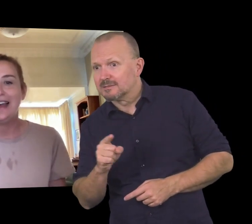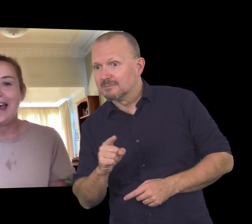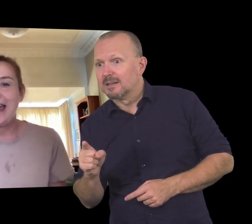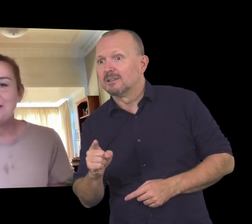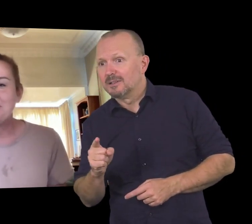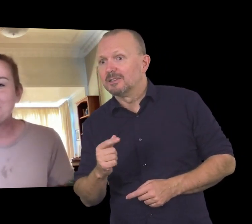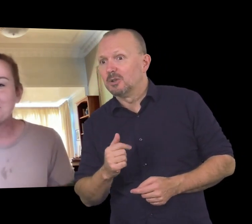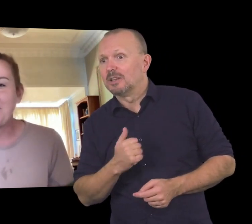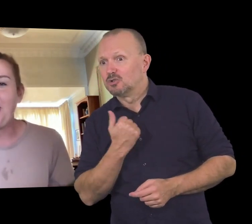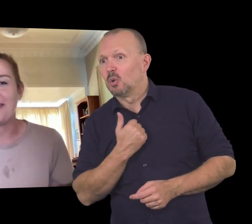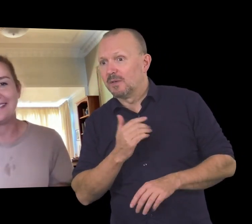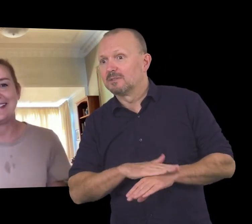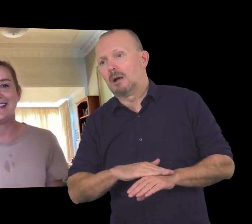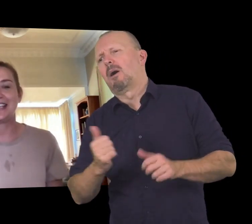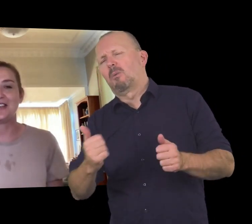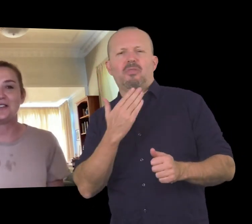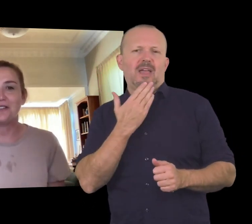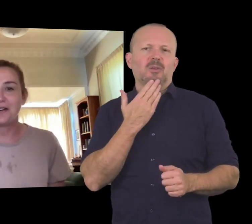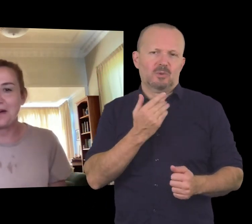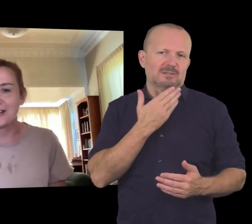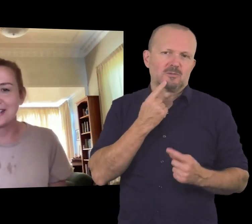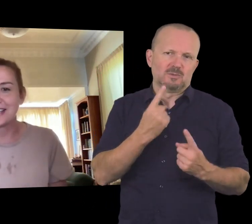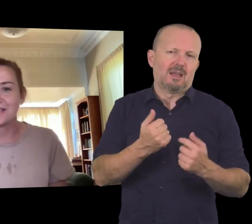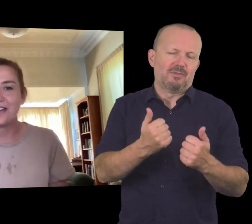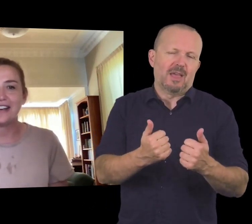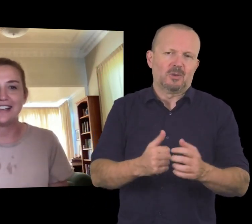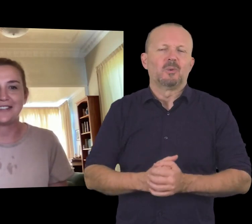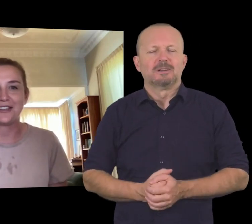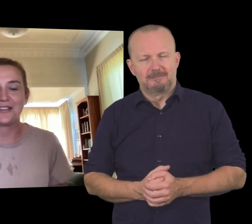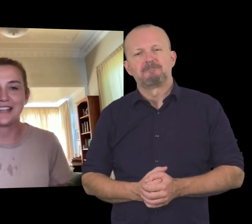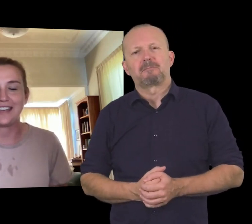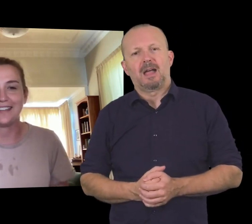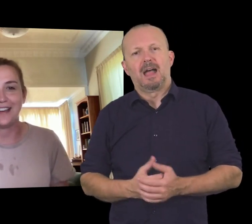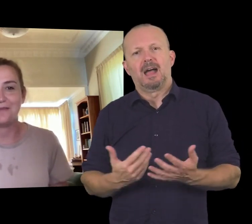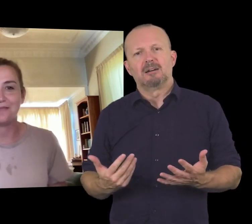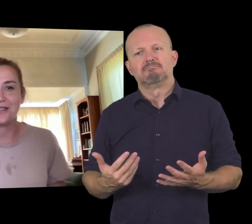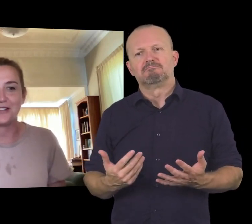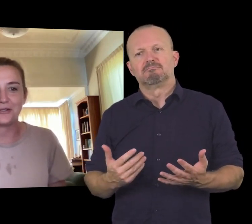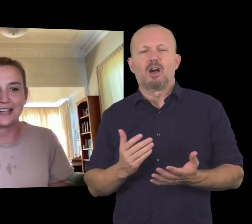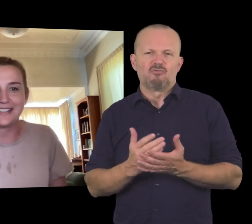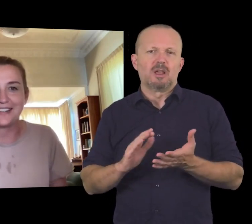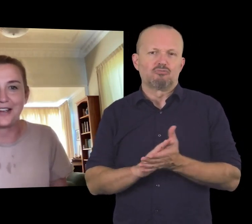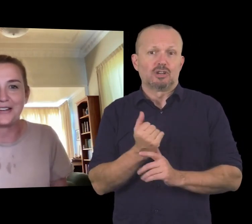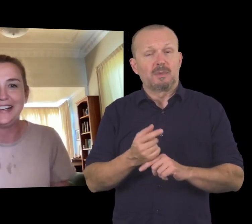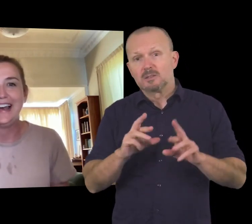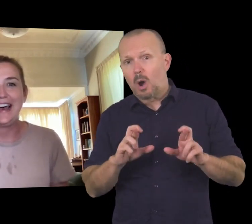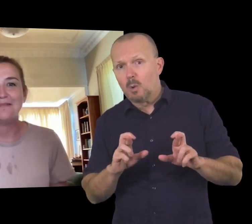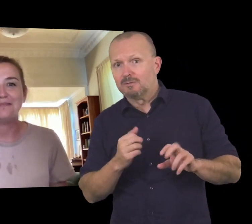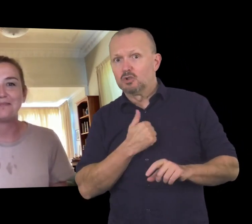me. Oh, thank you very much. That's very nice of you, saying you've enjoyed it.